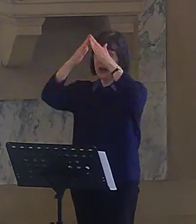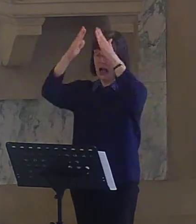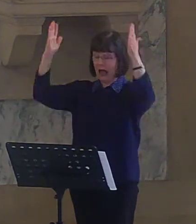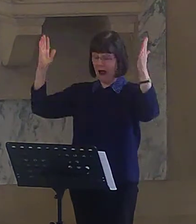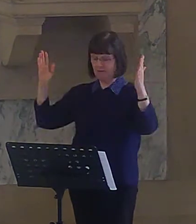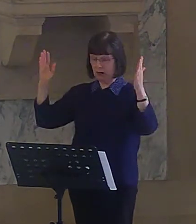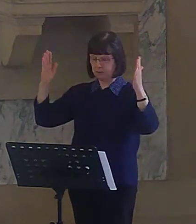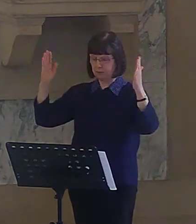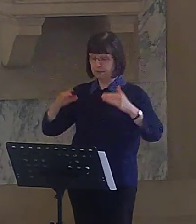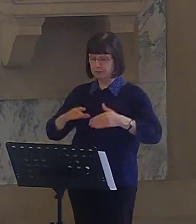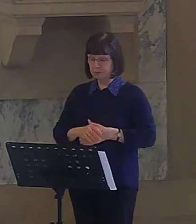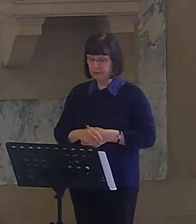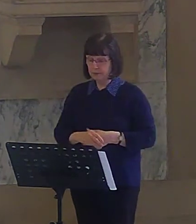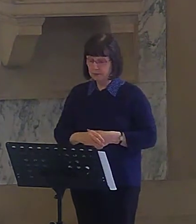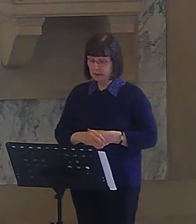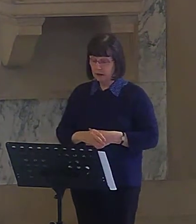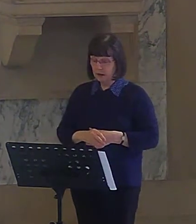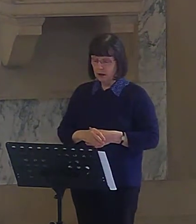The Lord lives in heaven.